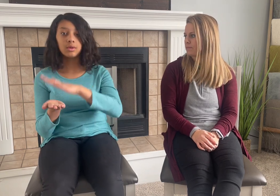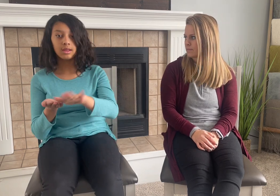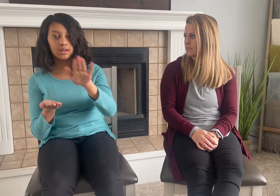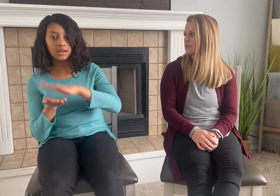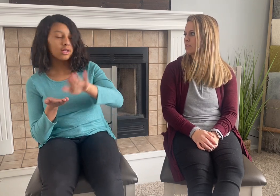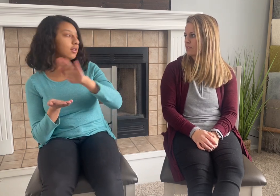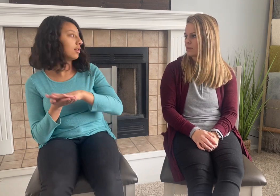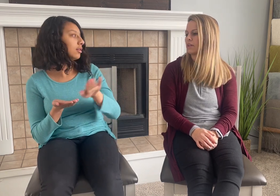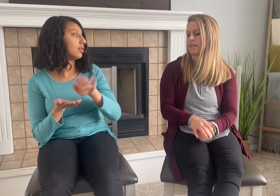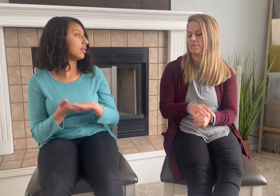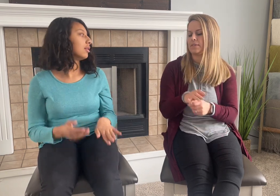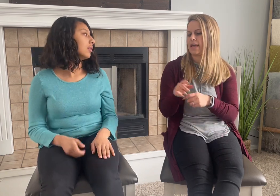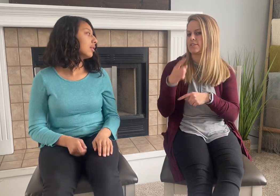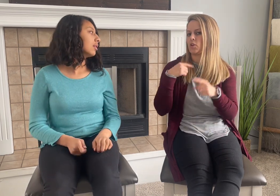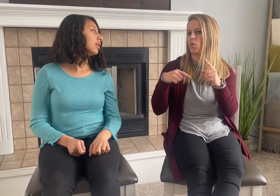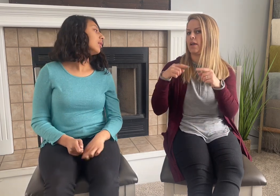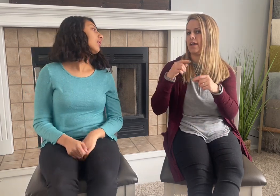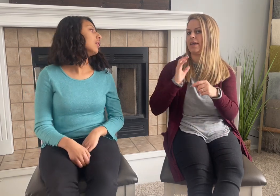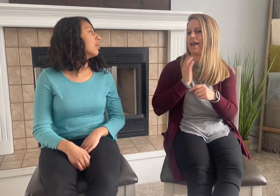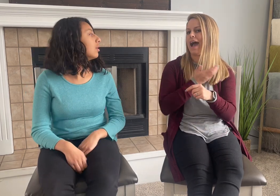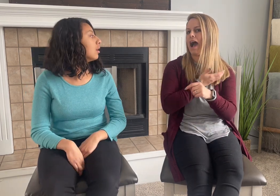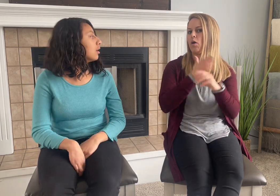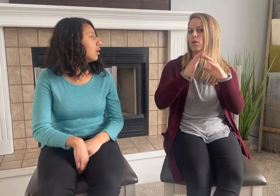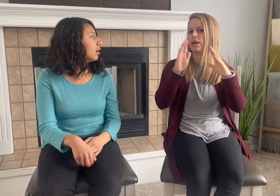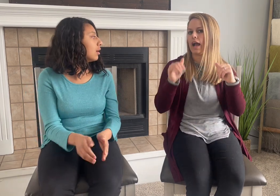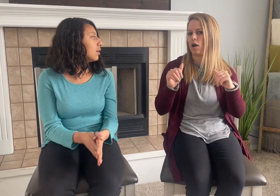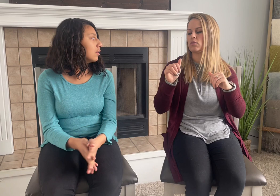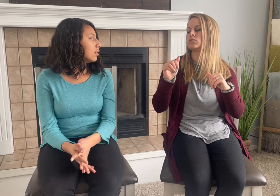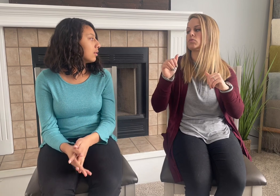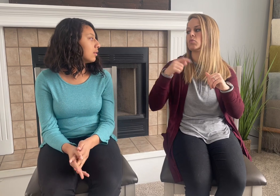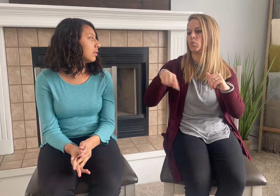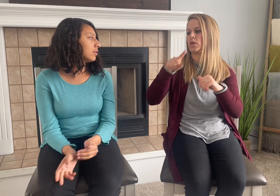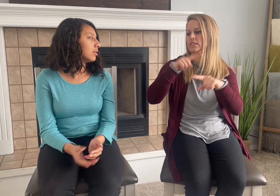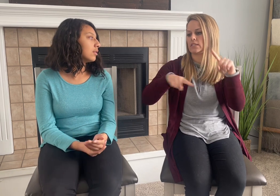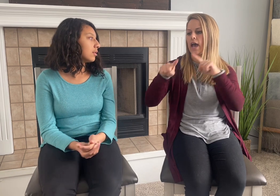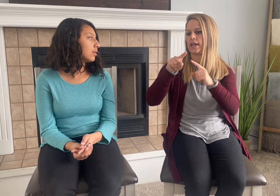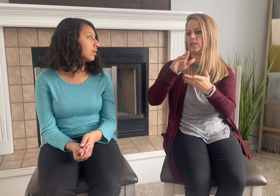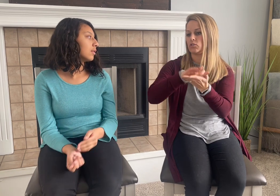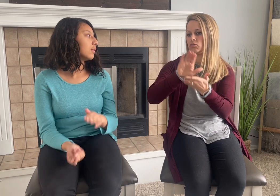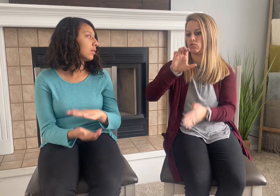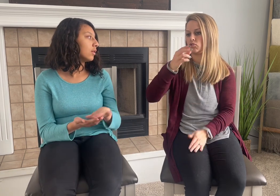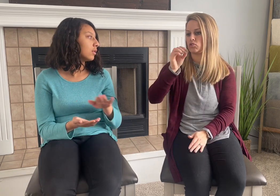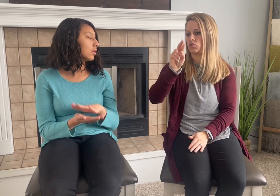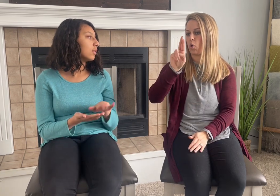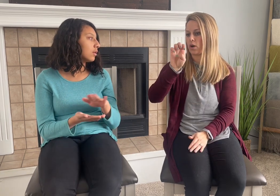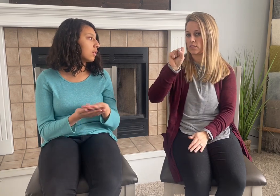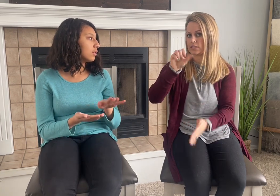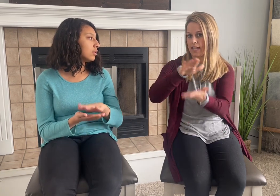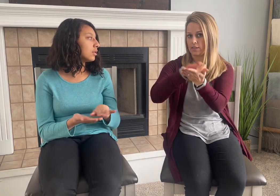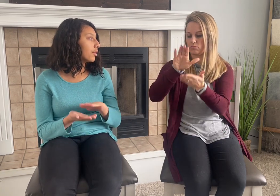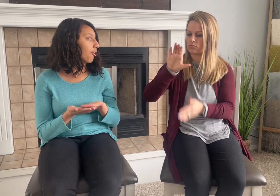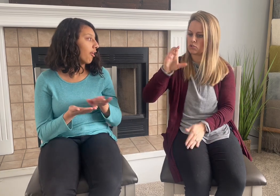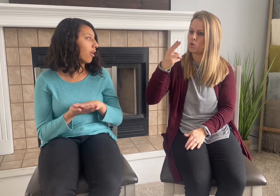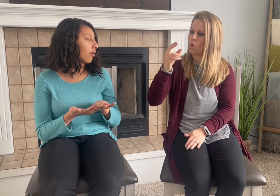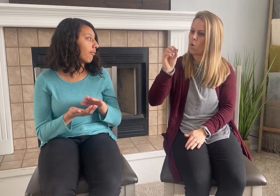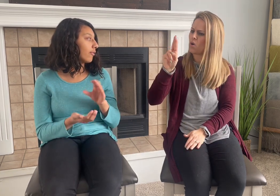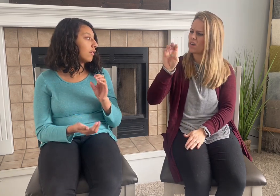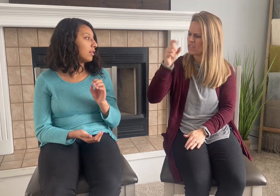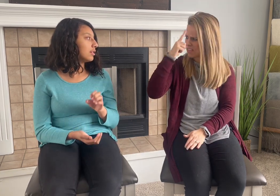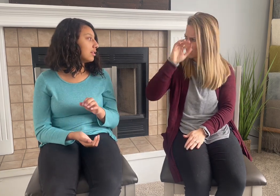Clean. Clean. Clean. Yeah. So in our house, we sign chores like chores. think